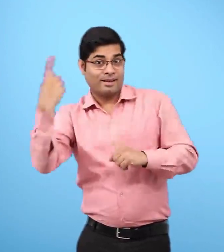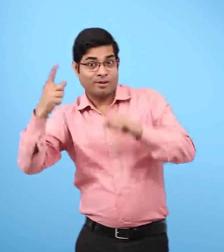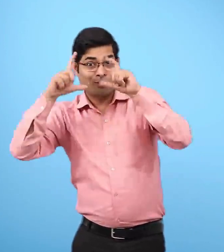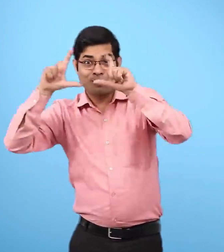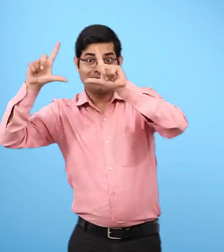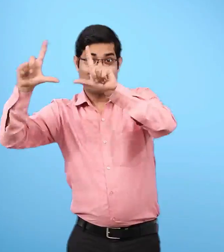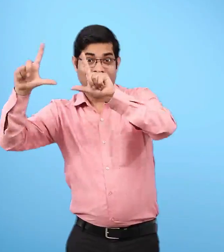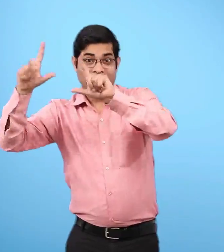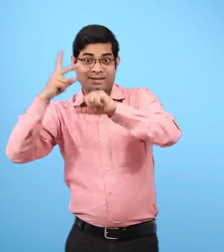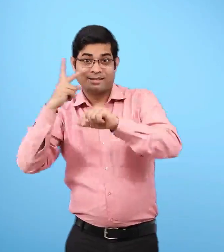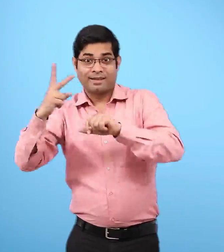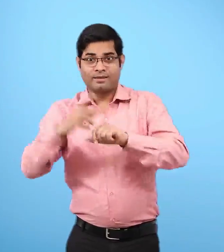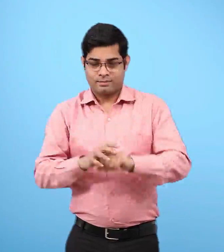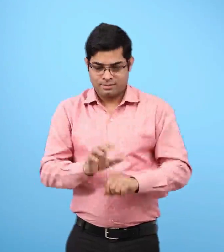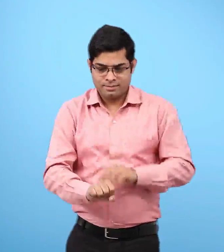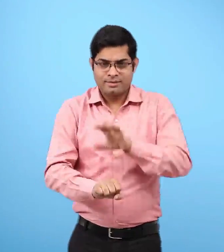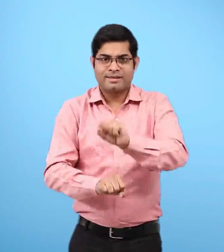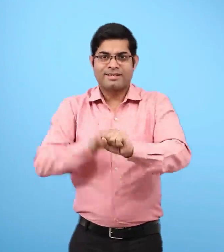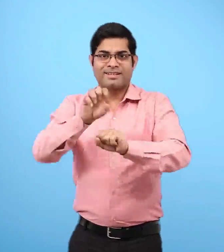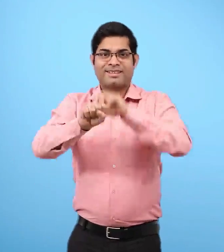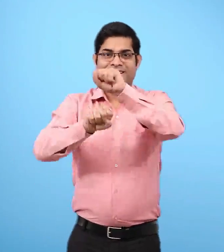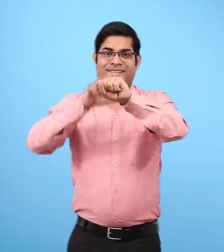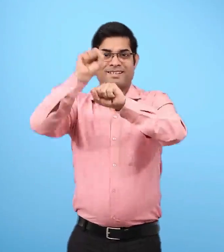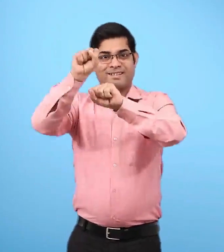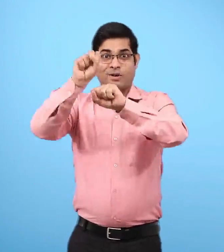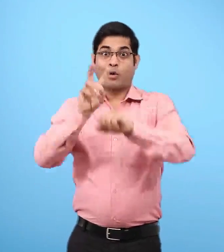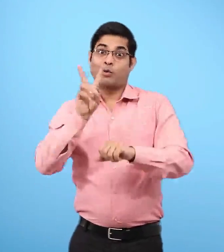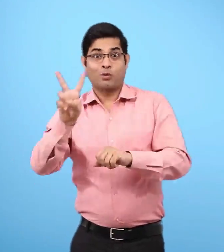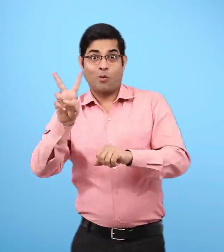Picture 2 shows 2 ladders.